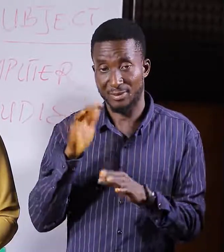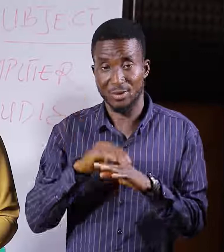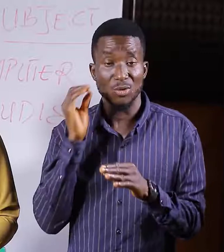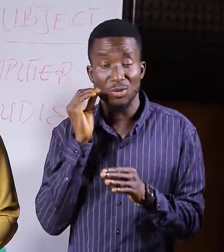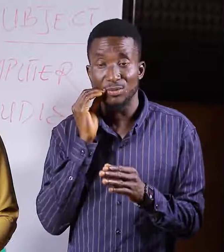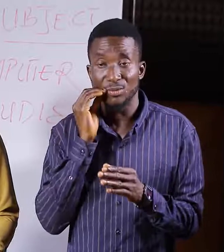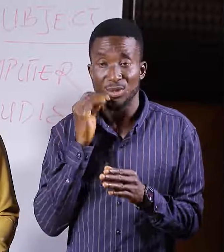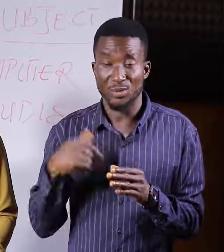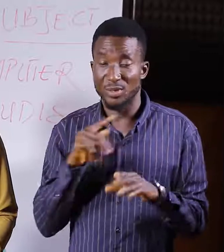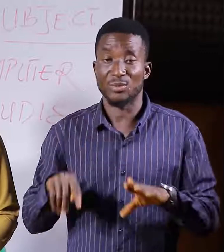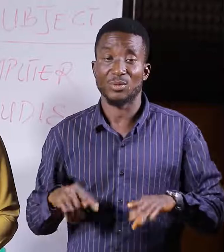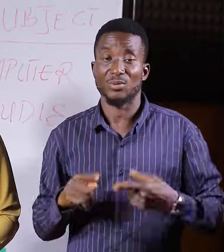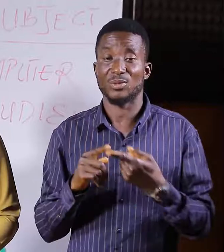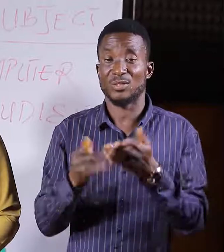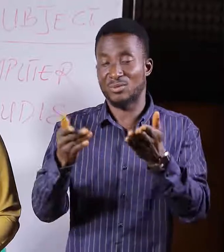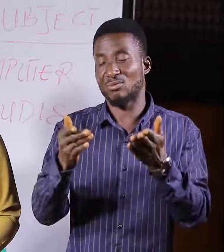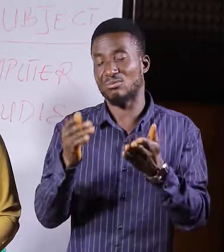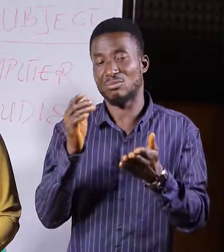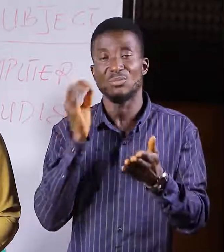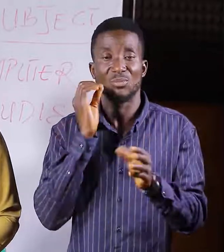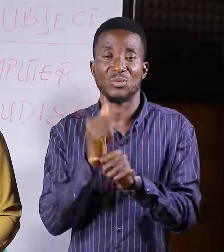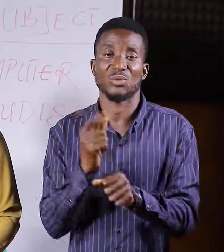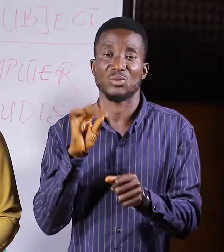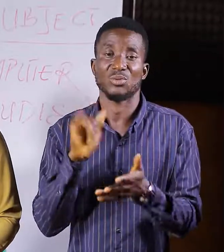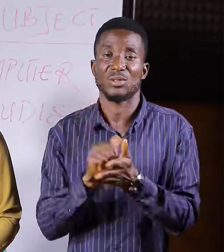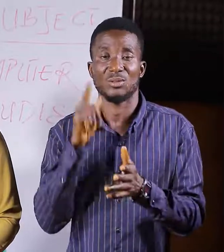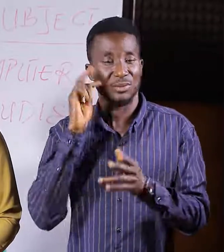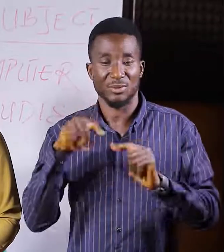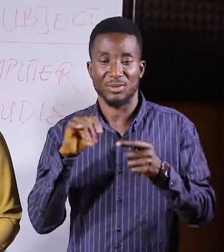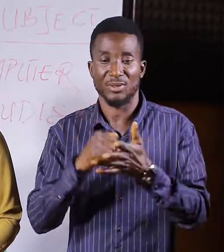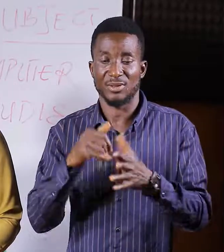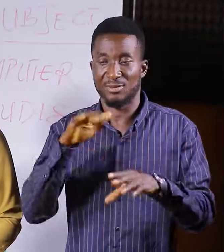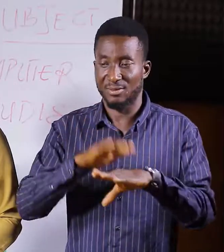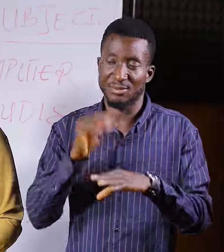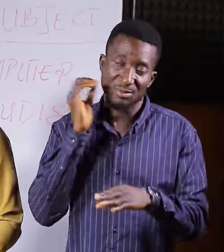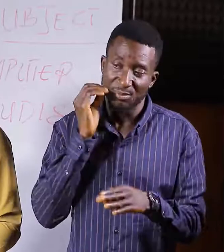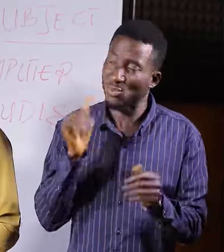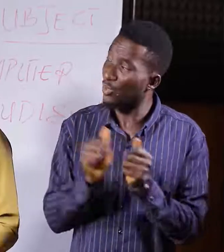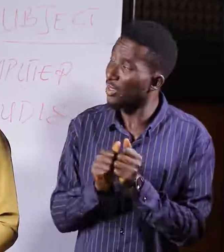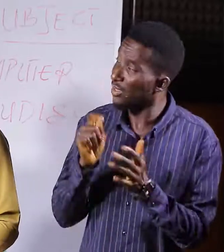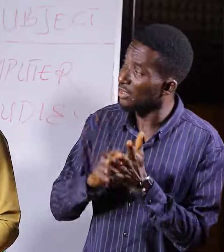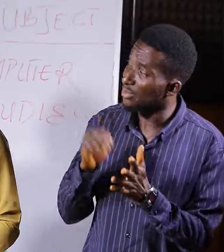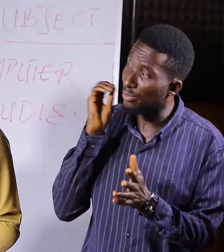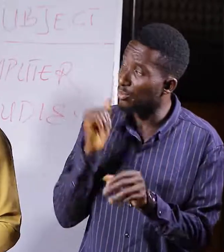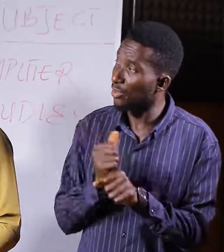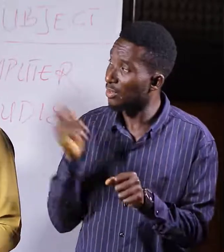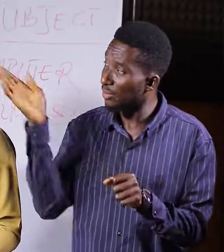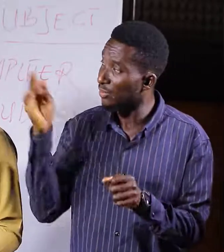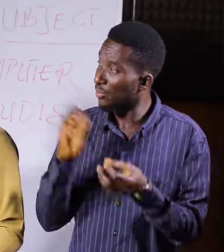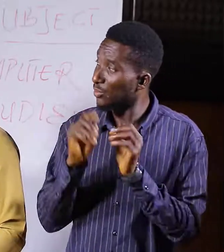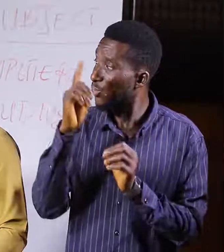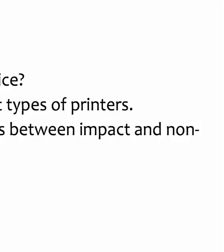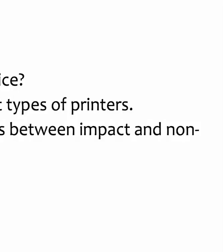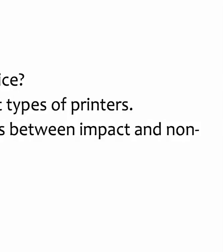leave you without doing nothing. I hope to keep you busy with this very assignment. The assignment goes thus.